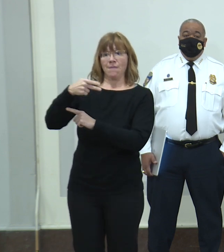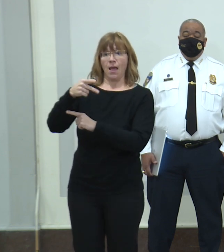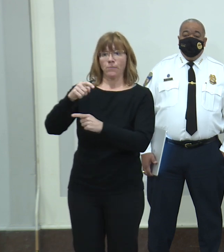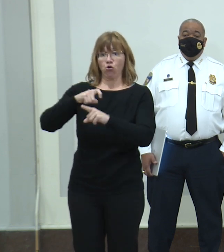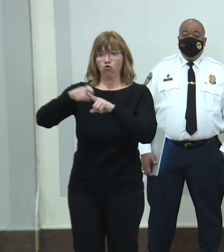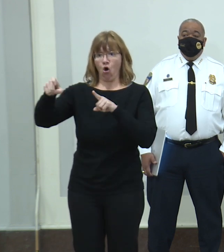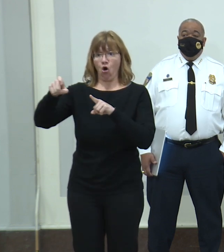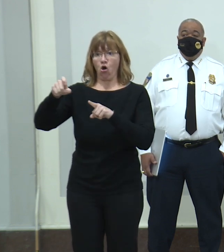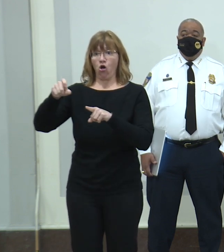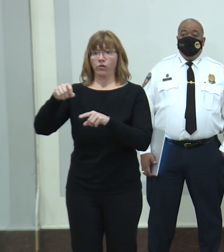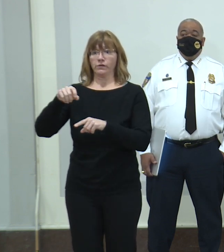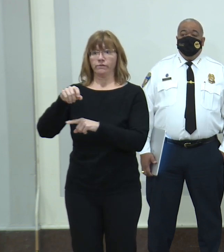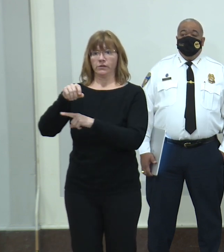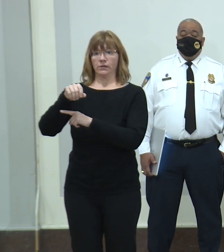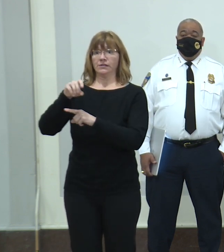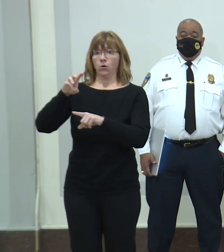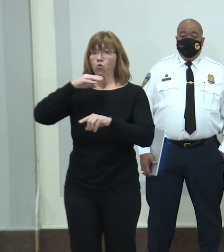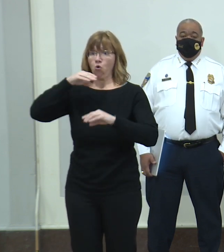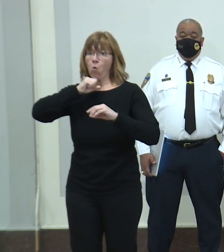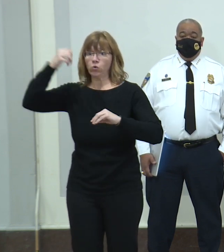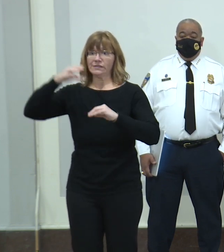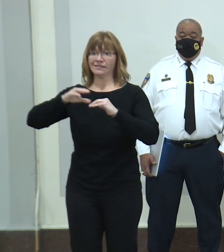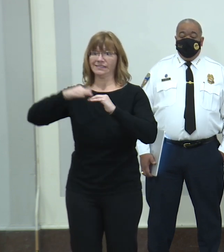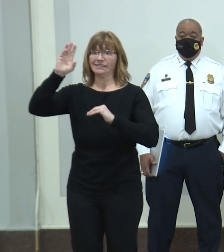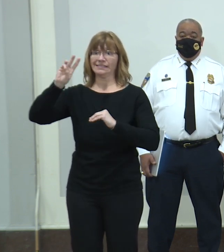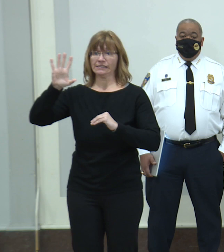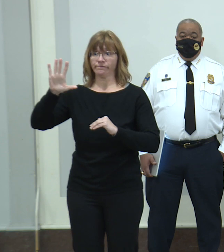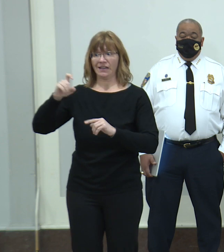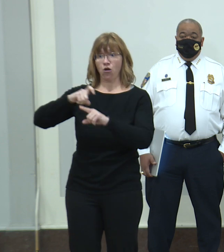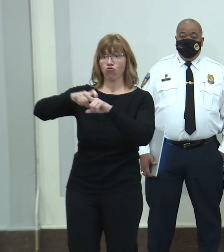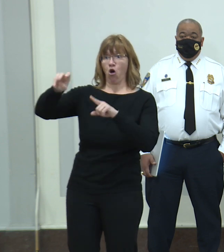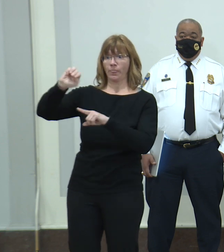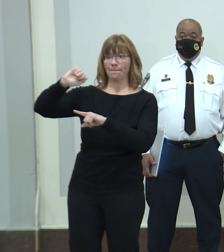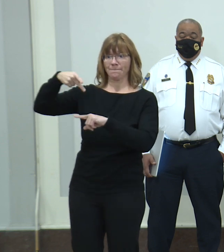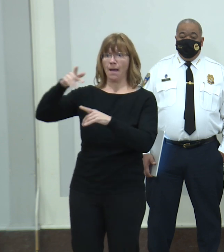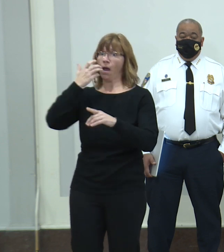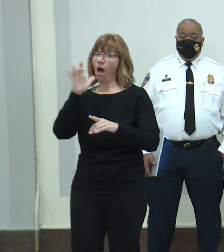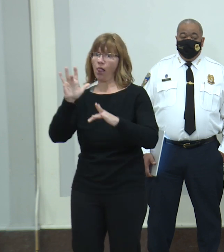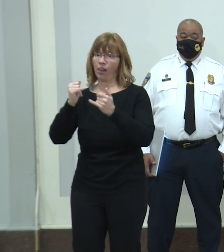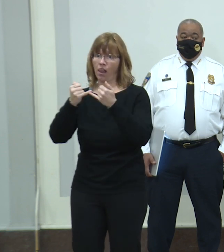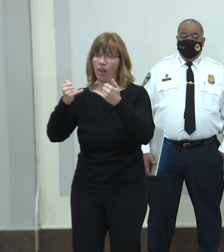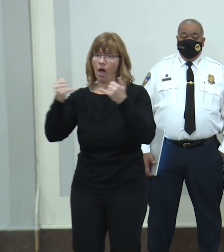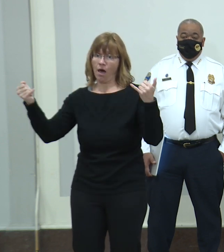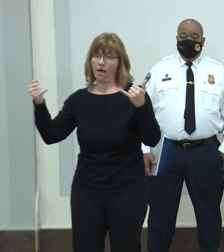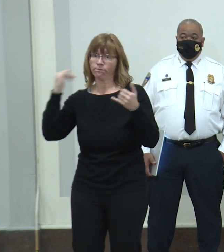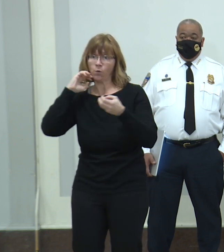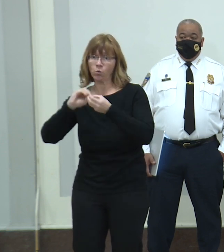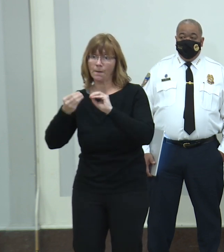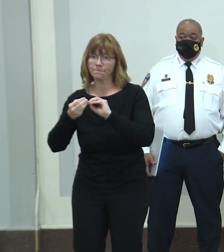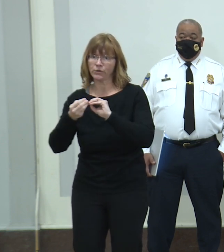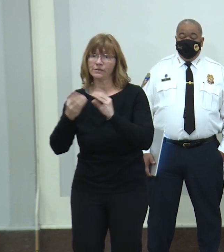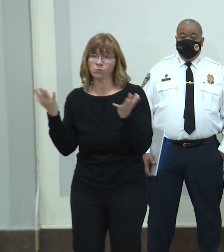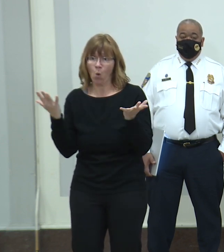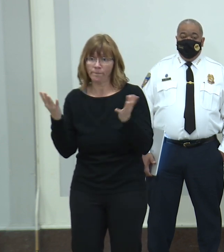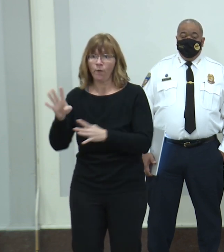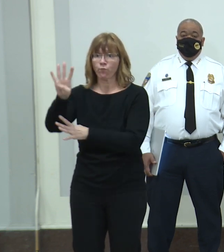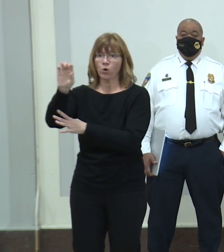can call the following number to be matched with an appointment for a vaccine when one becomes available. The phone number is